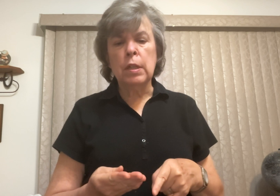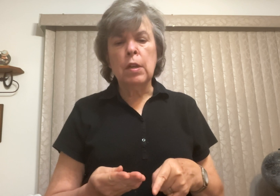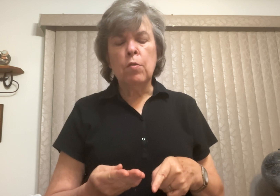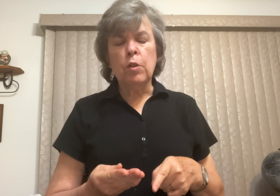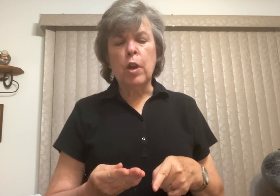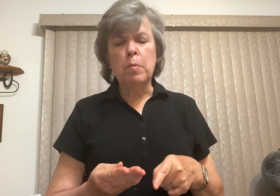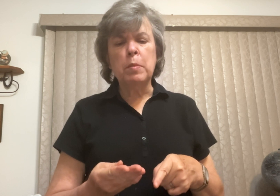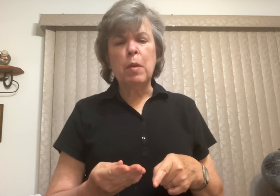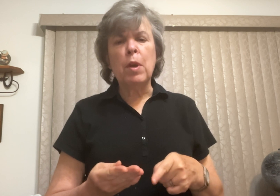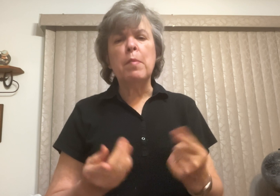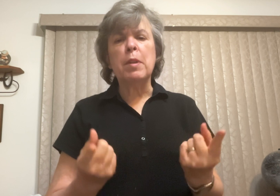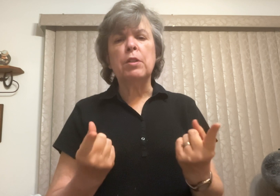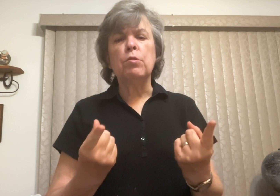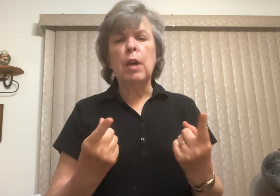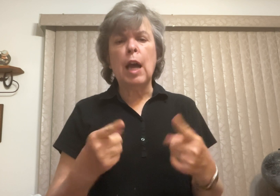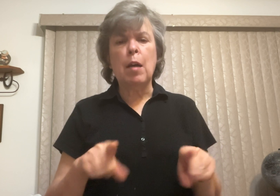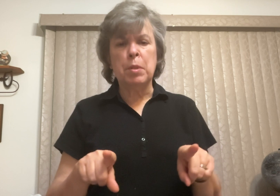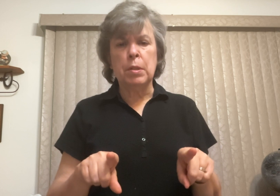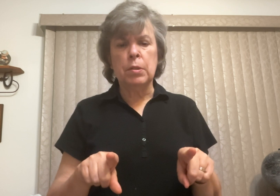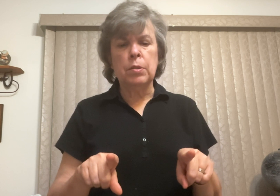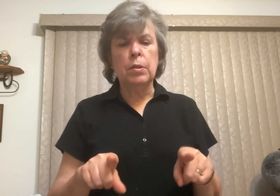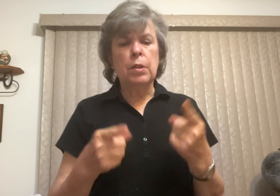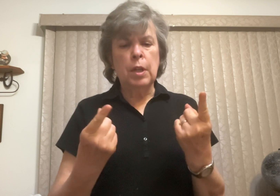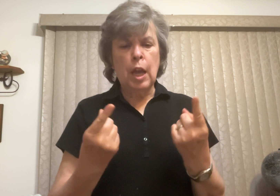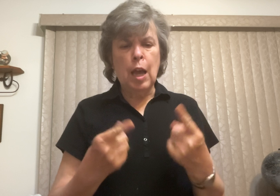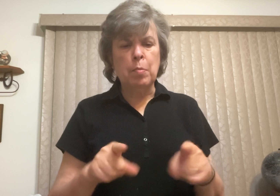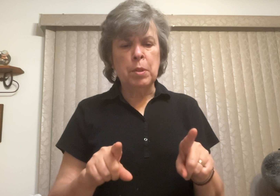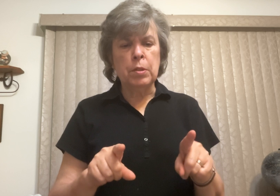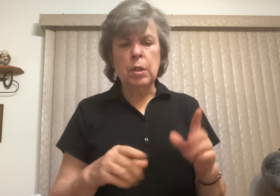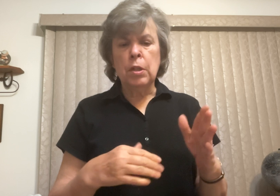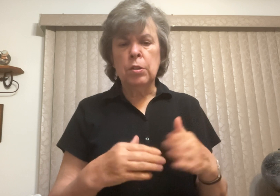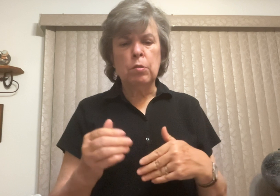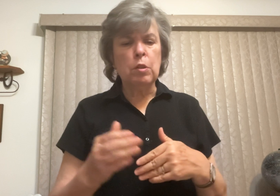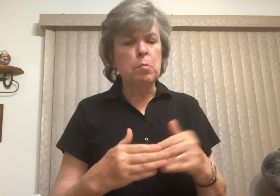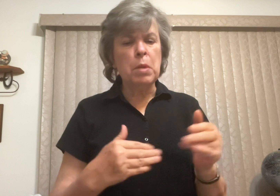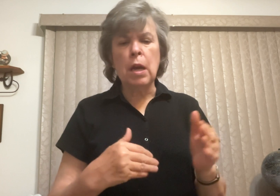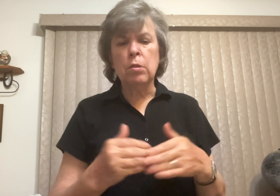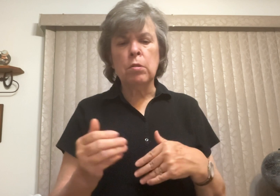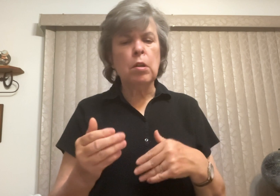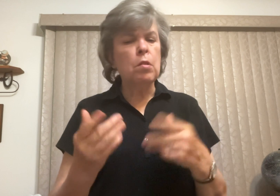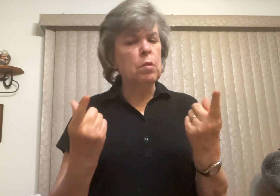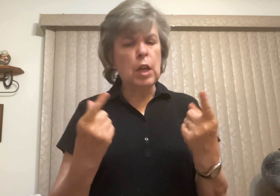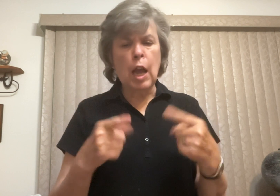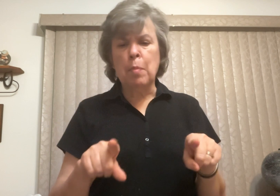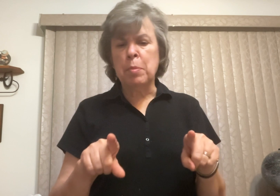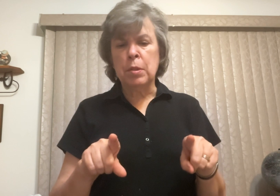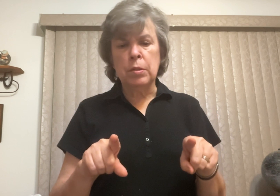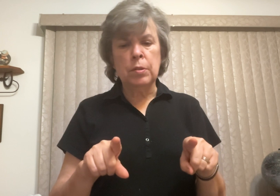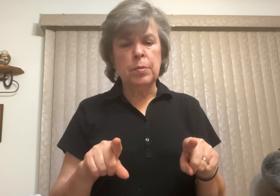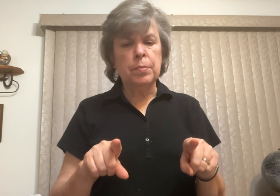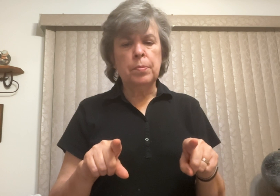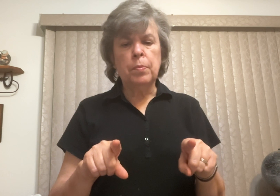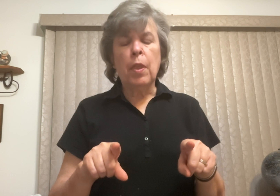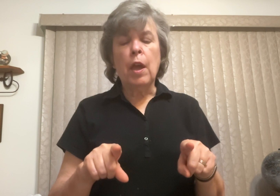For comes my way, I'm going to do happens, happens. So no matter what happens, I